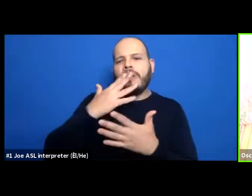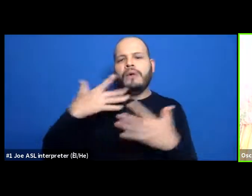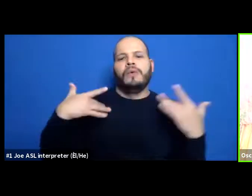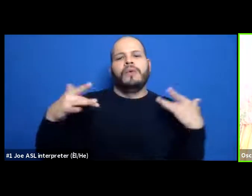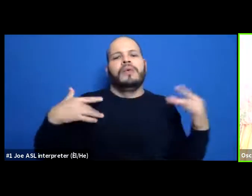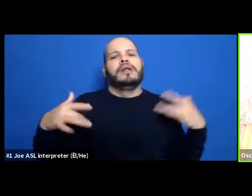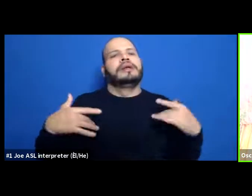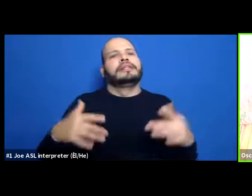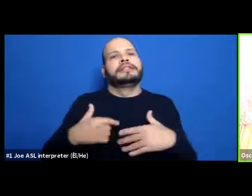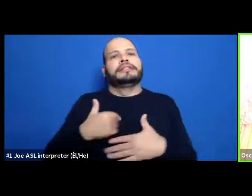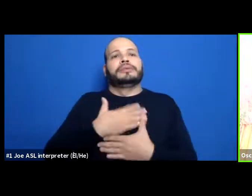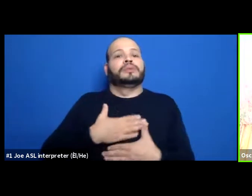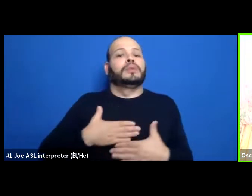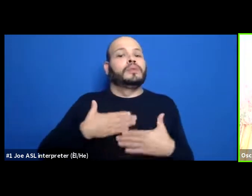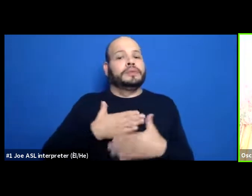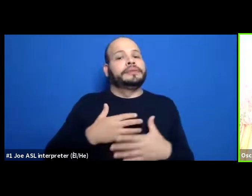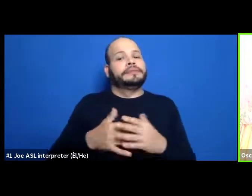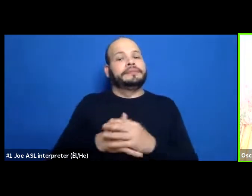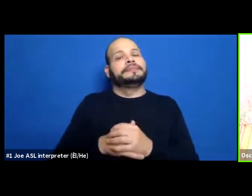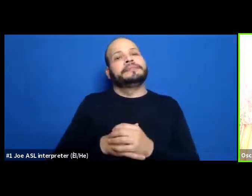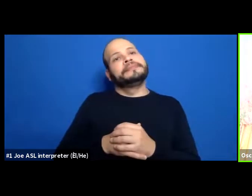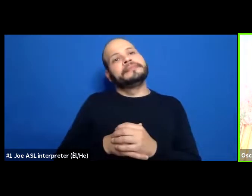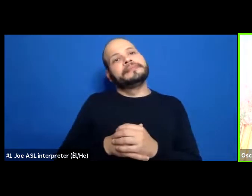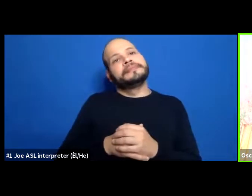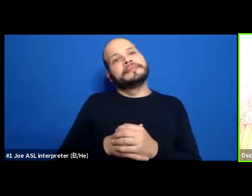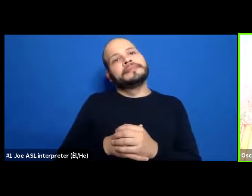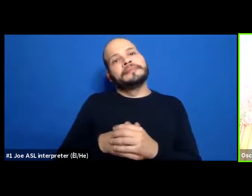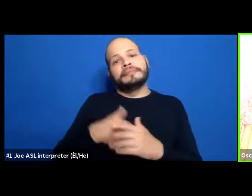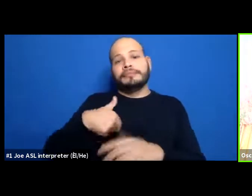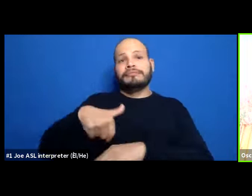my mother's patio on unceded,